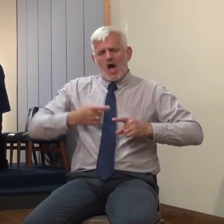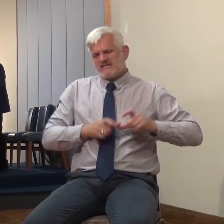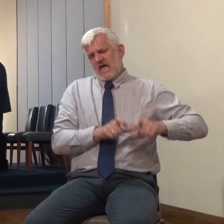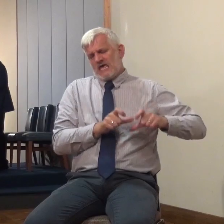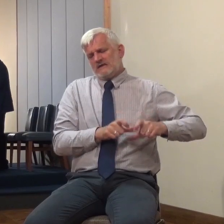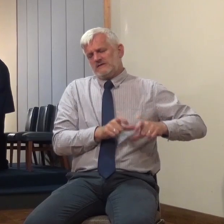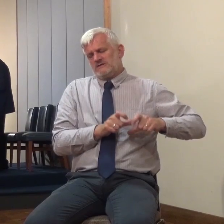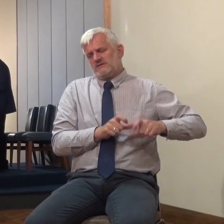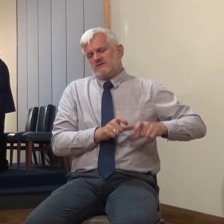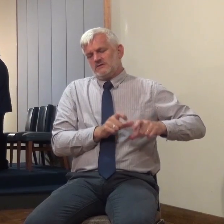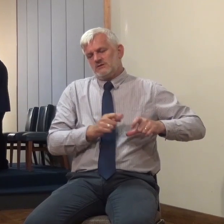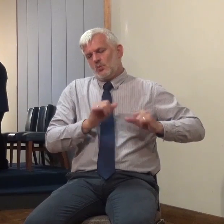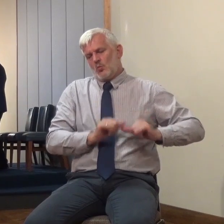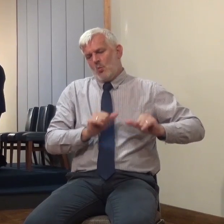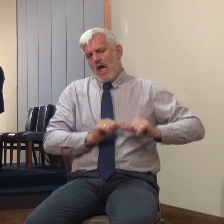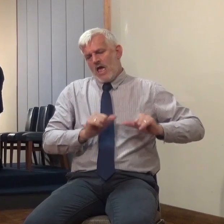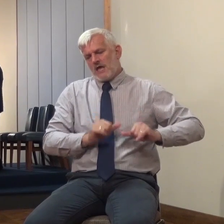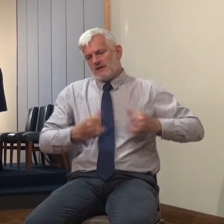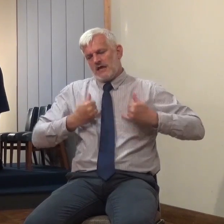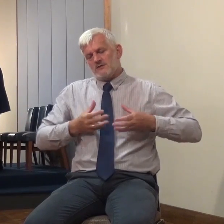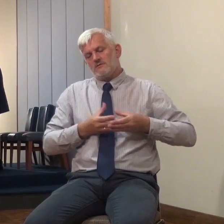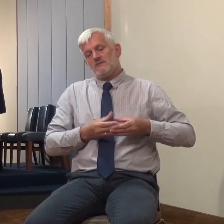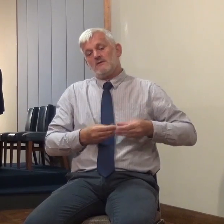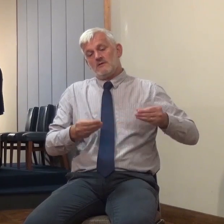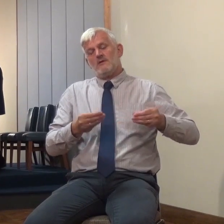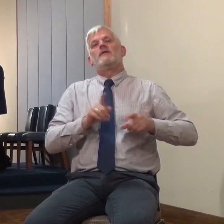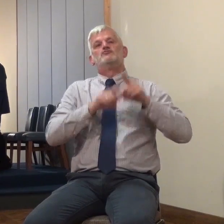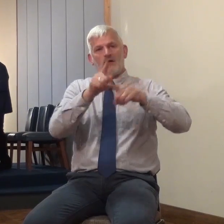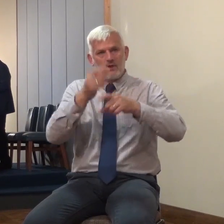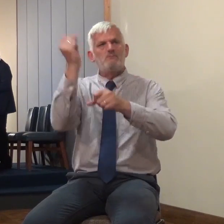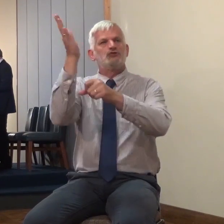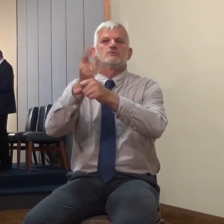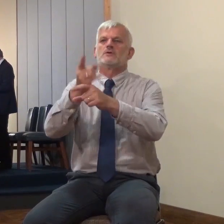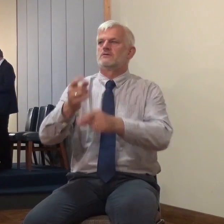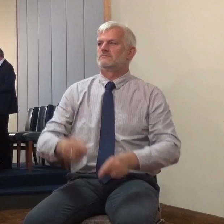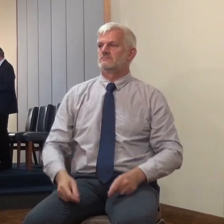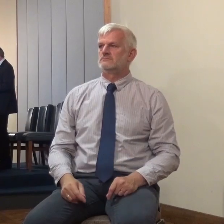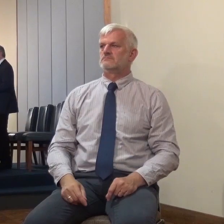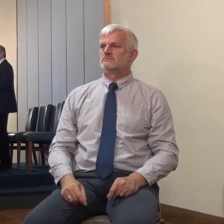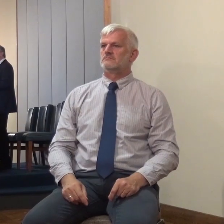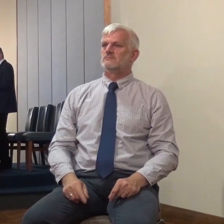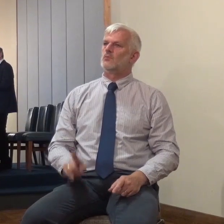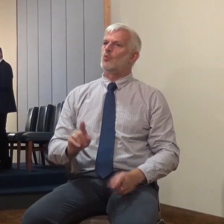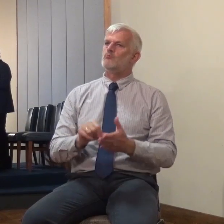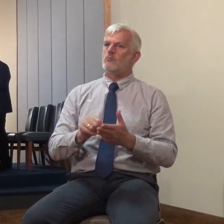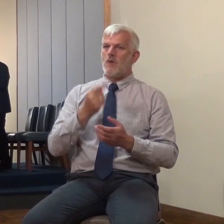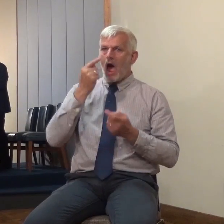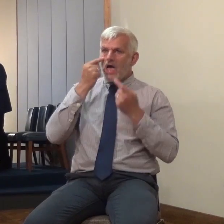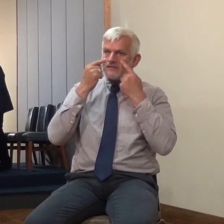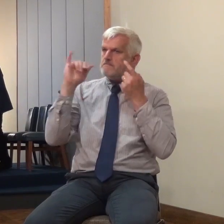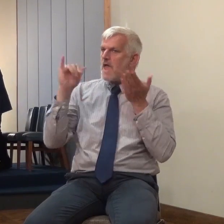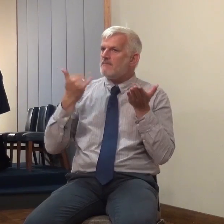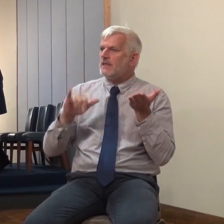weakening effect produced by the thorn in the flesh that Paul refers to in 2 Corinthians chapter 12, verse 9, fits in